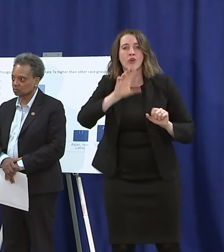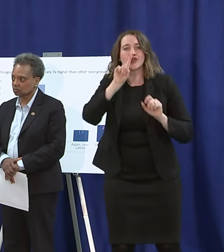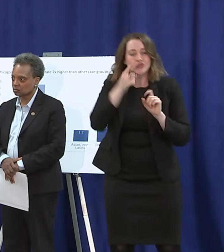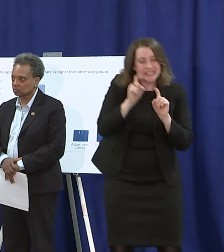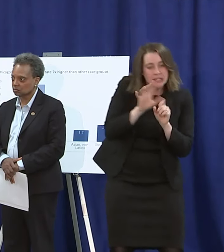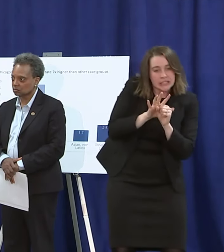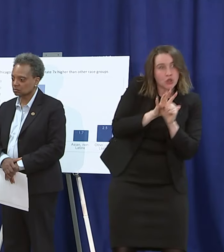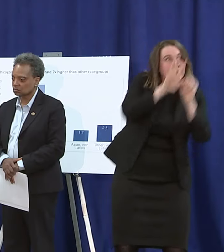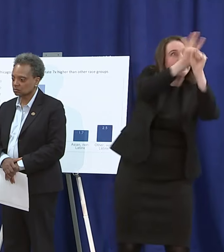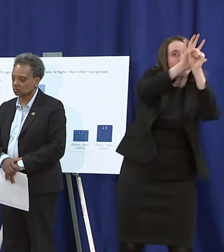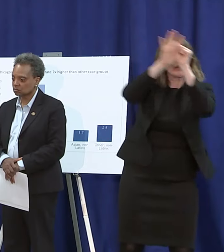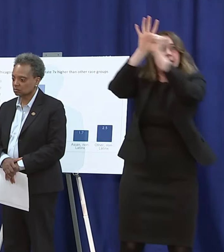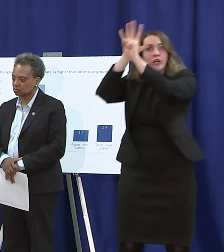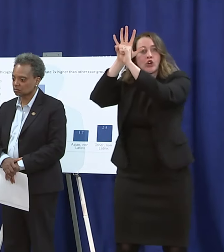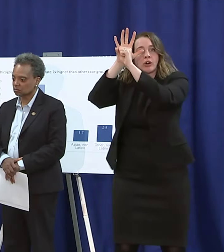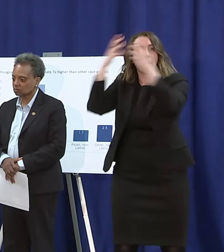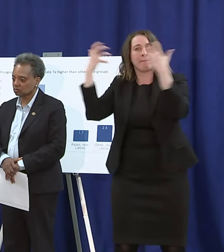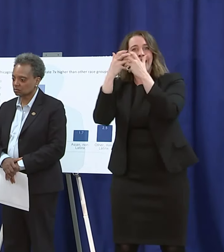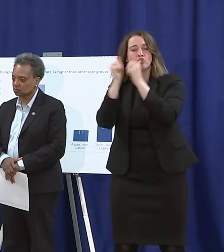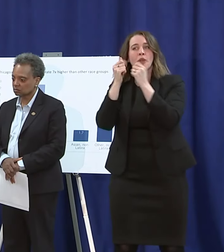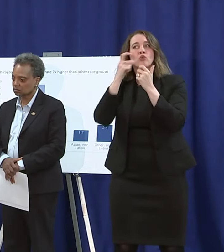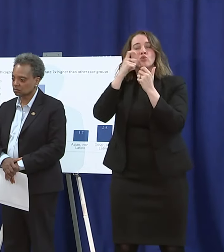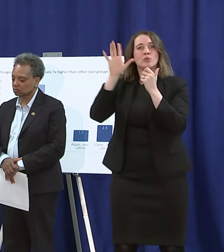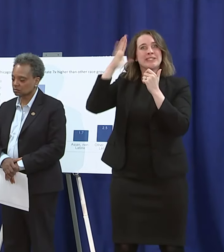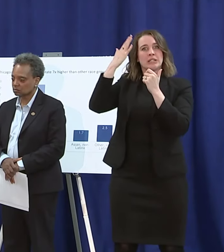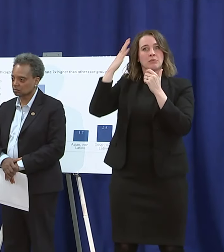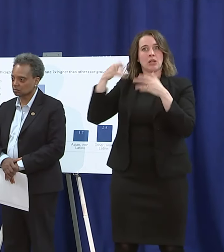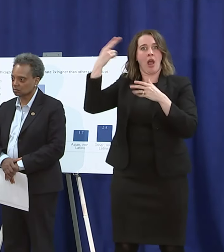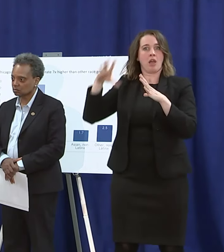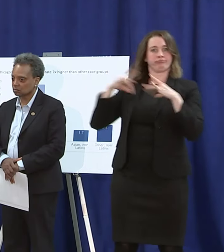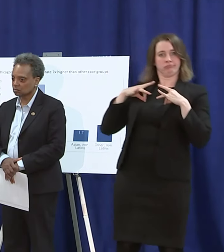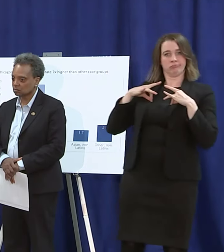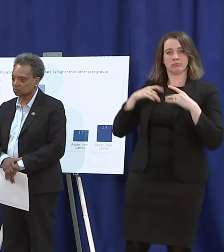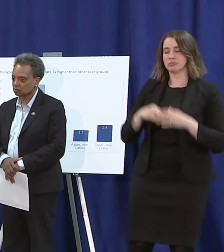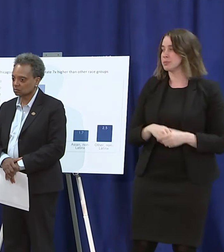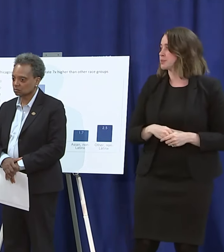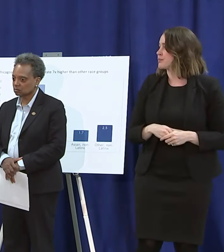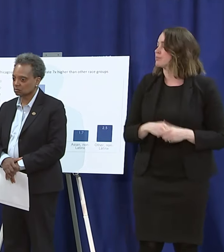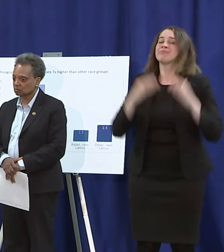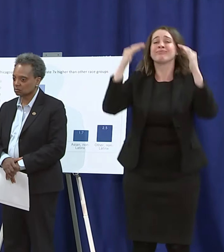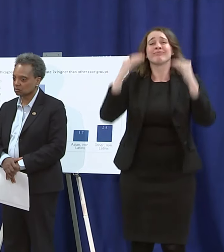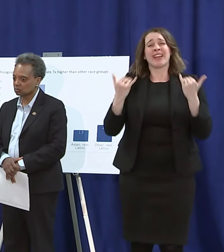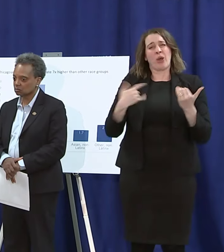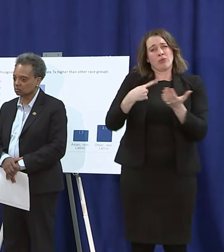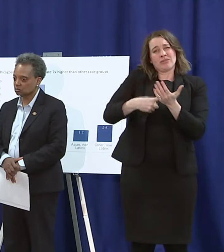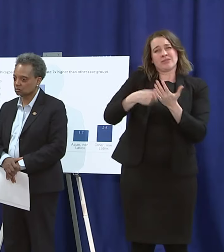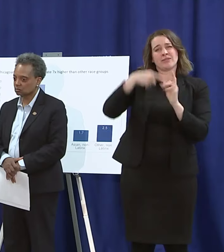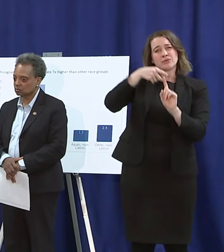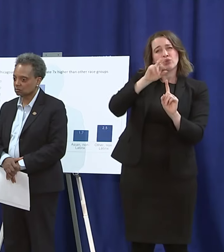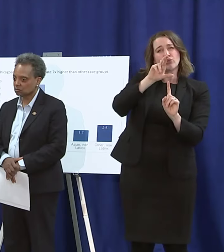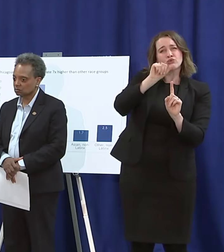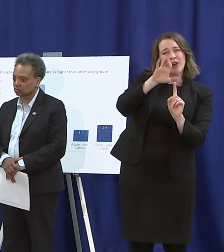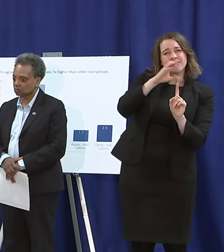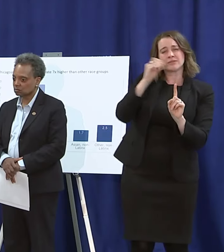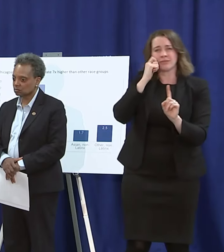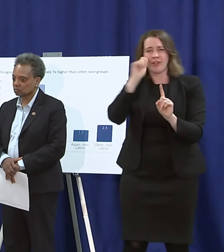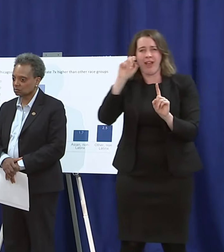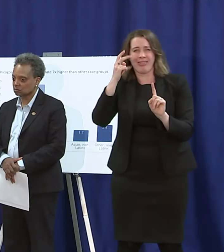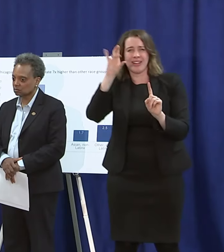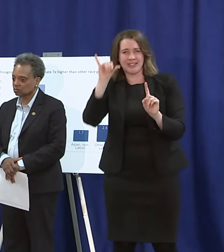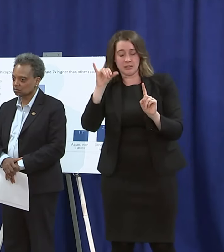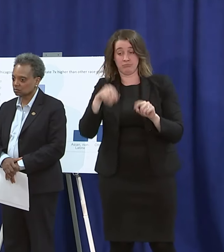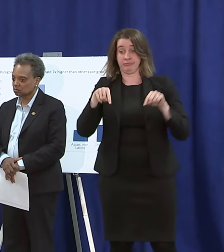hoping to see soon. So let's talk more explicitly about race and ethnicity. Here in